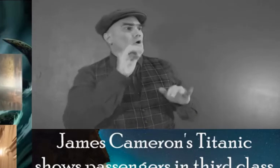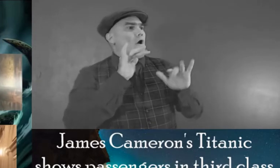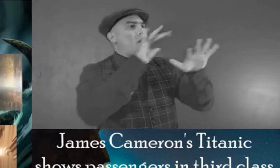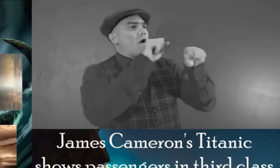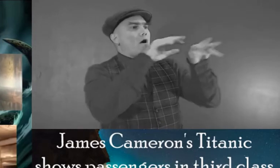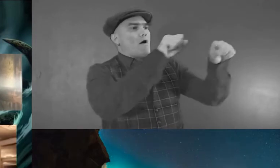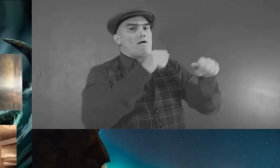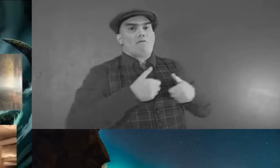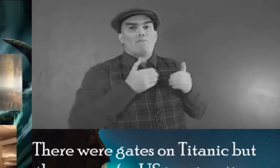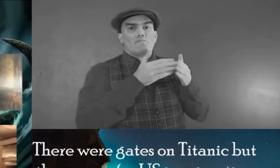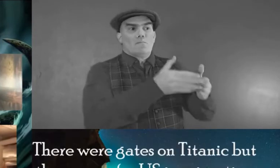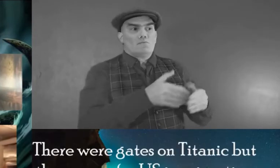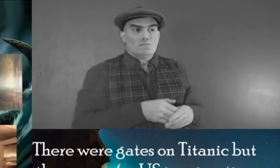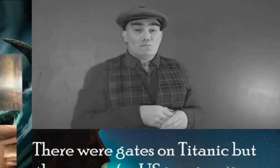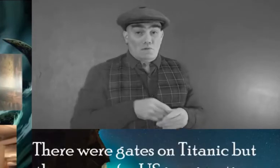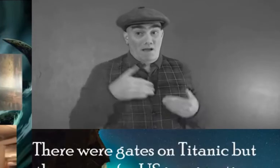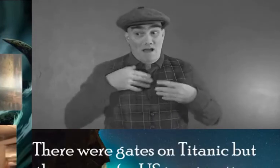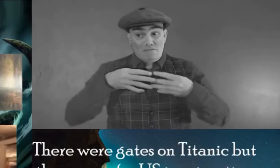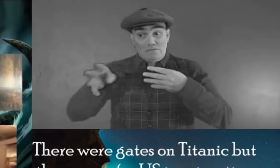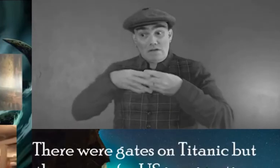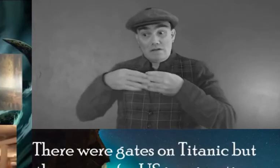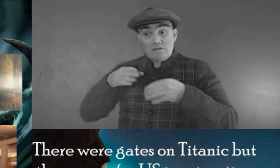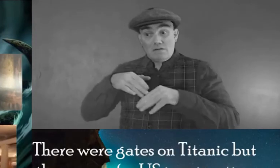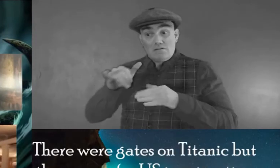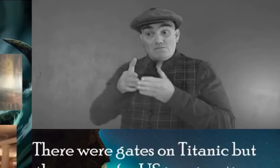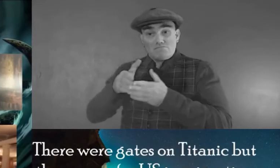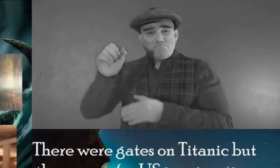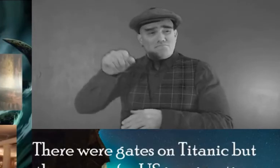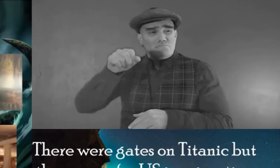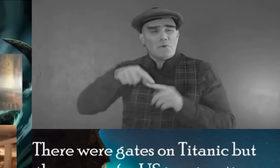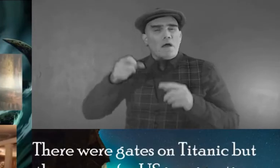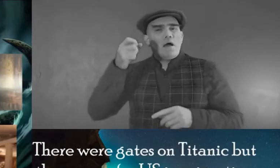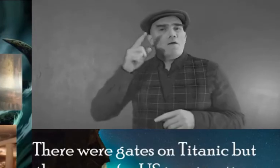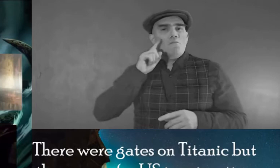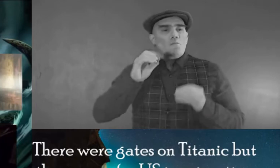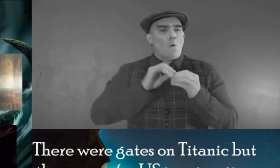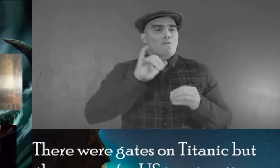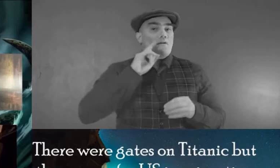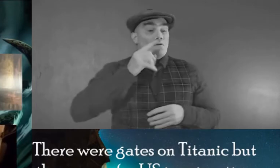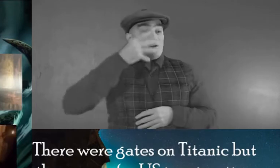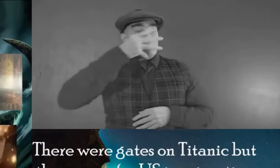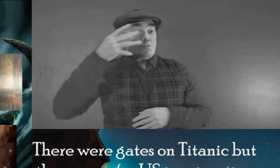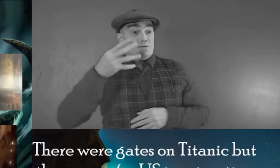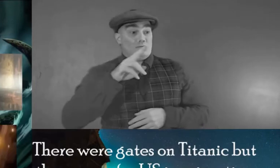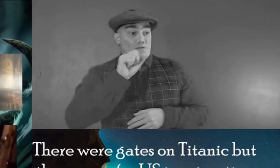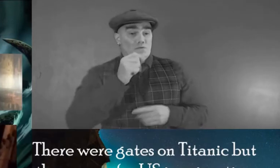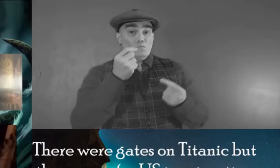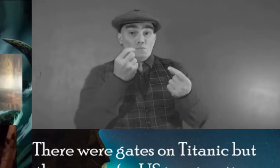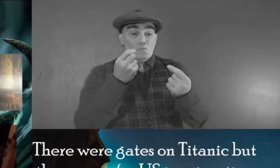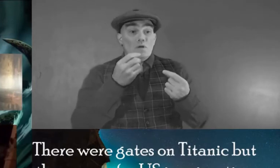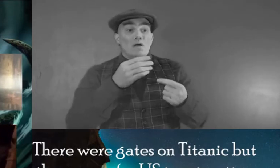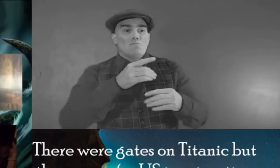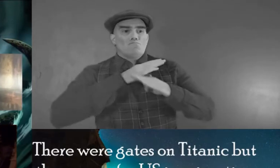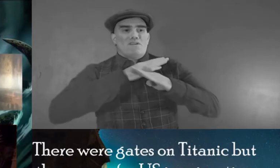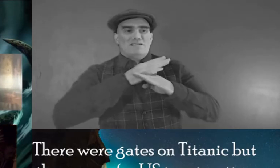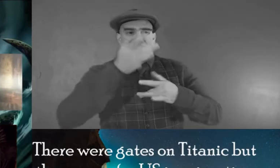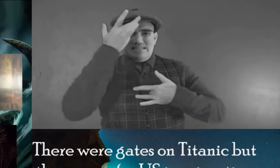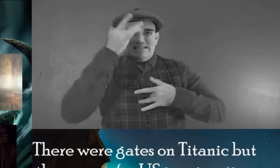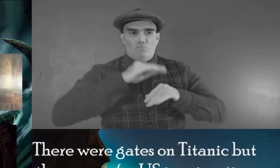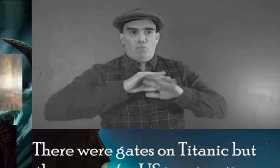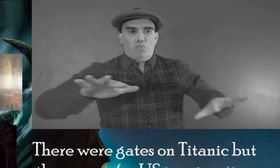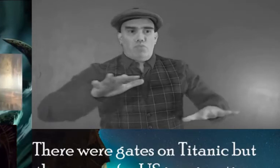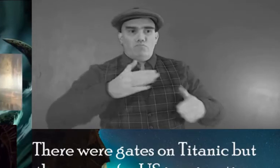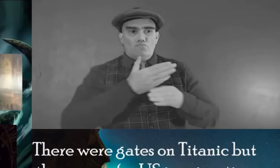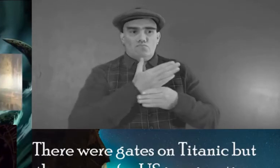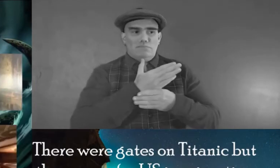lifeboats. There were gates on the Titanic, but those were for U.S. immigration purposes to stop the spread of